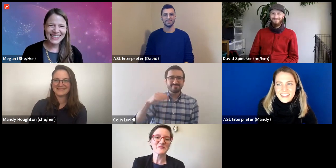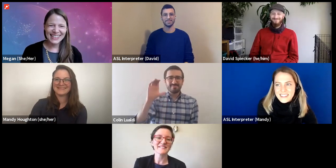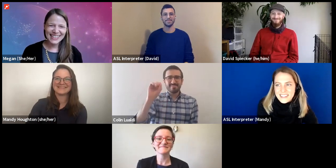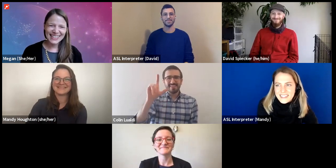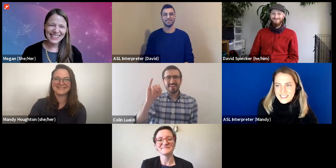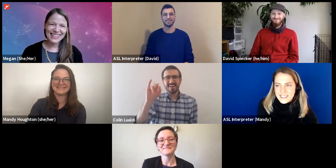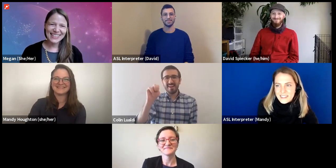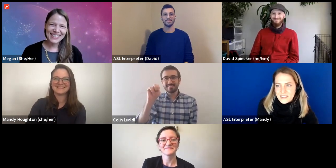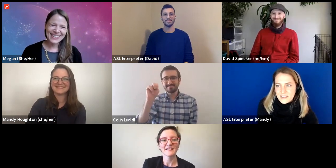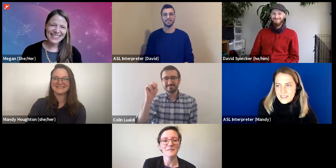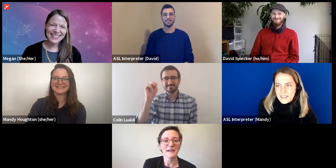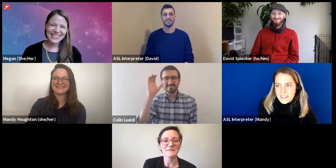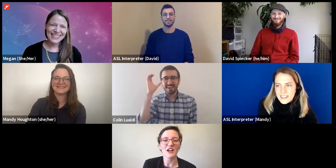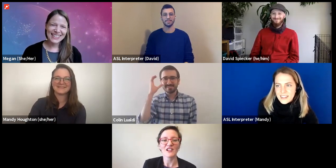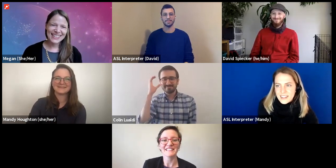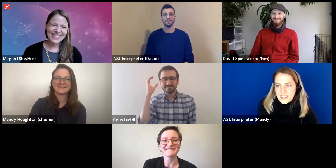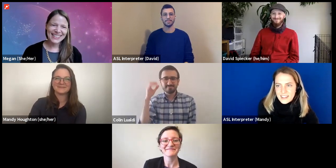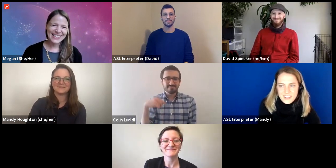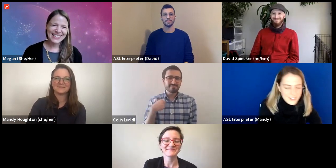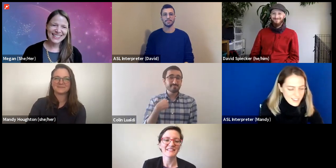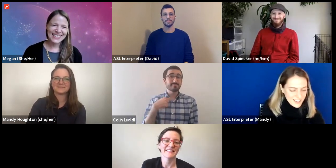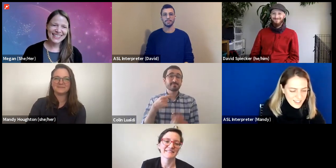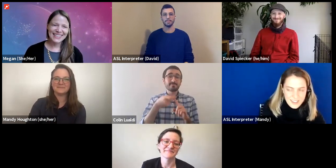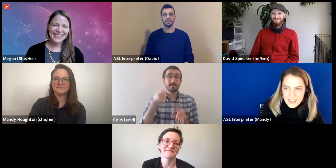Hi, everyone. My name is Colin.